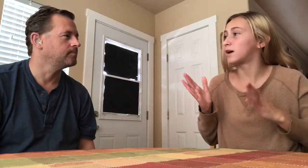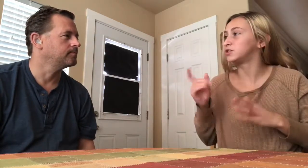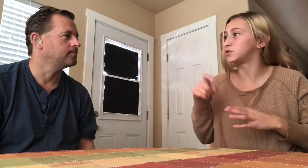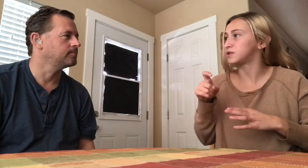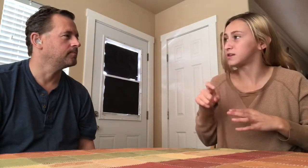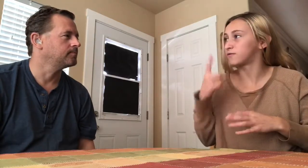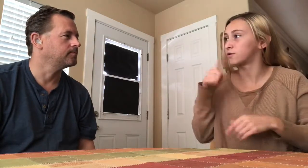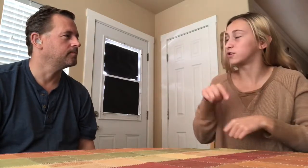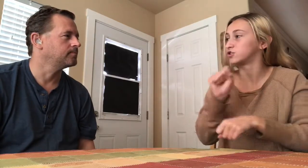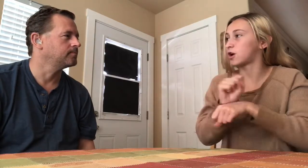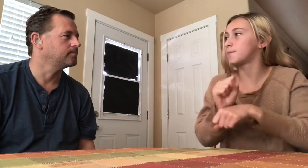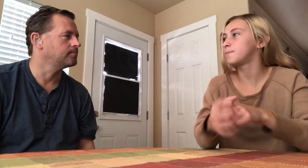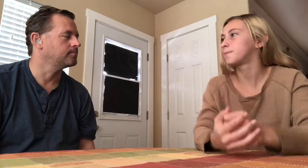wise you need for this job?